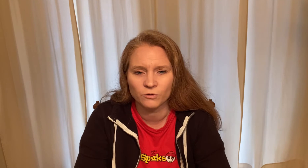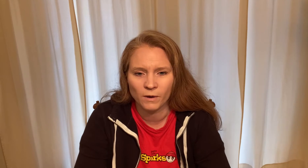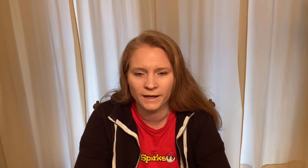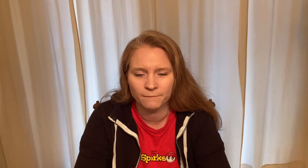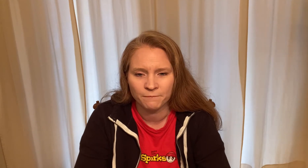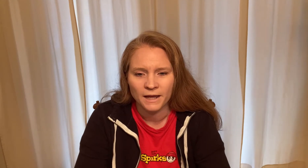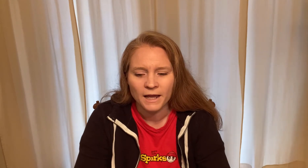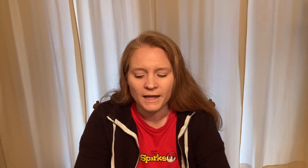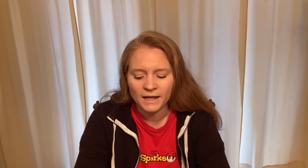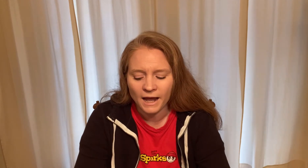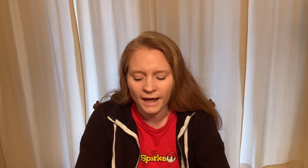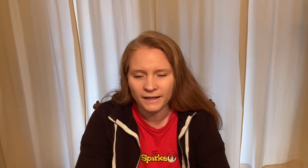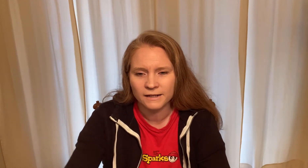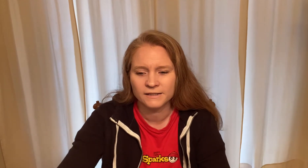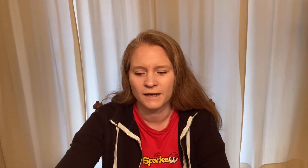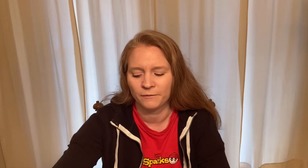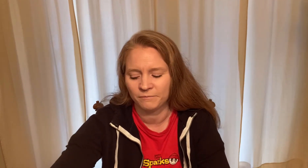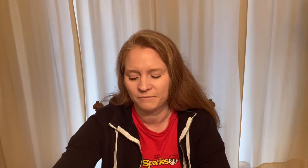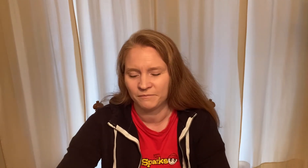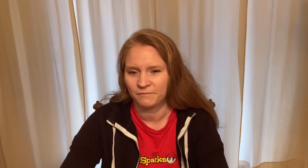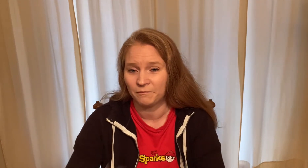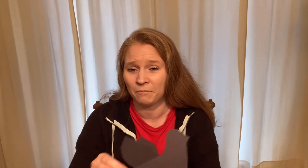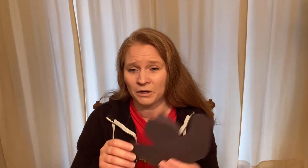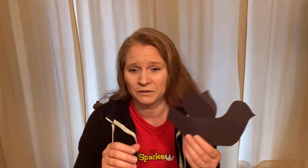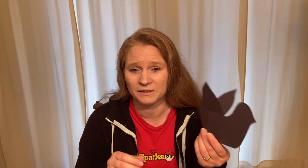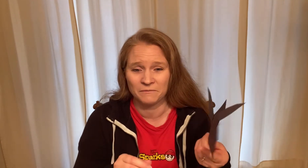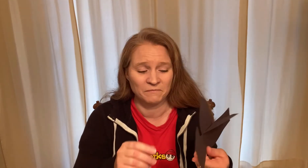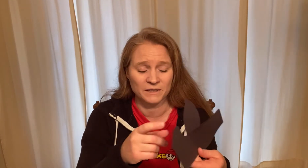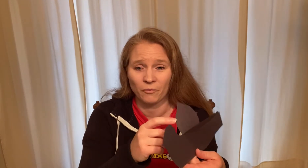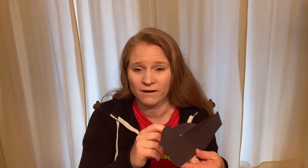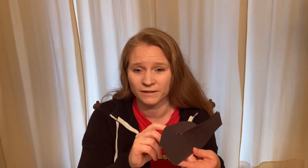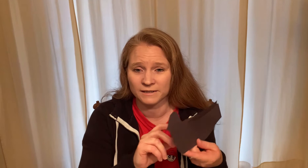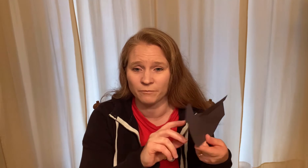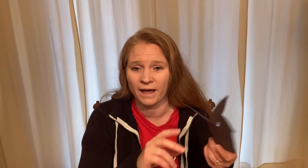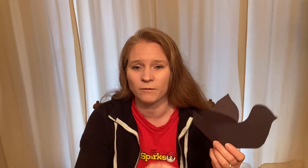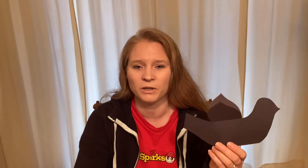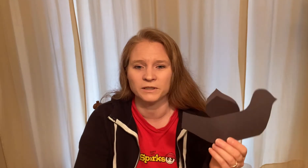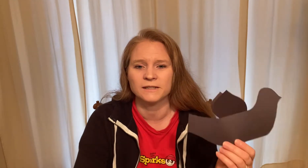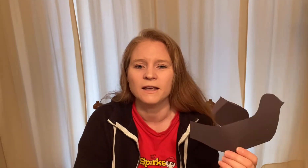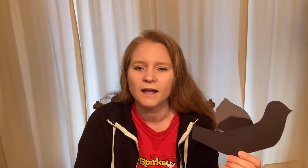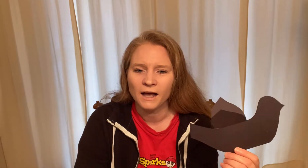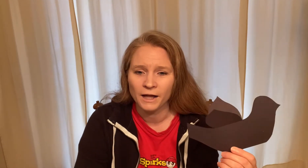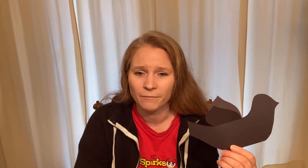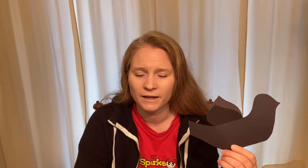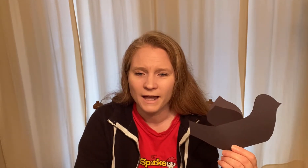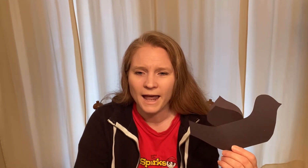way. He had some birds, some ravens, some black birds come, and they